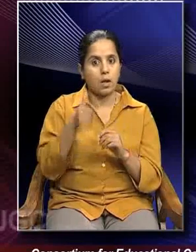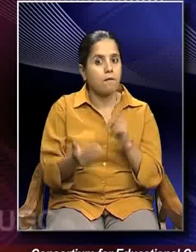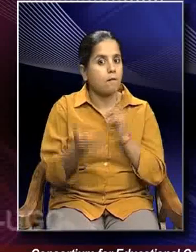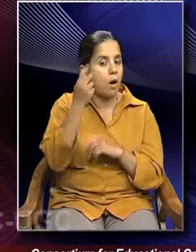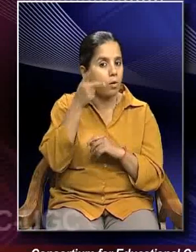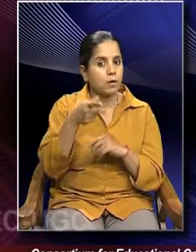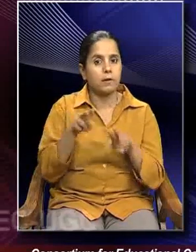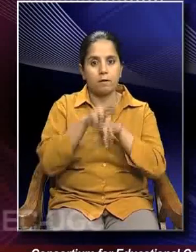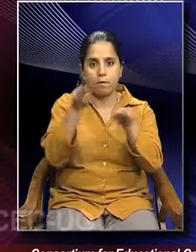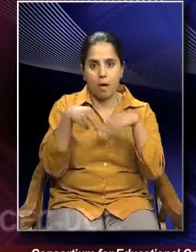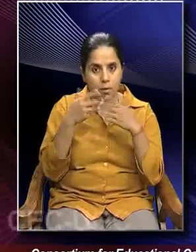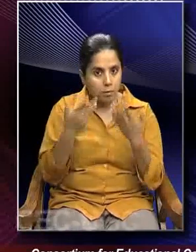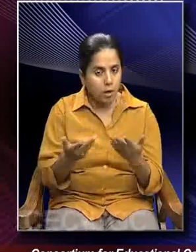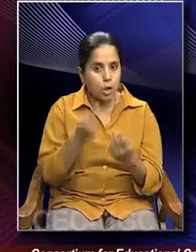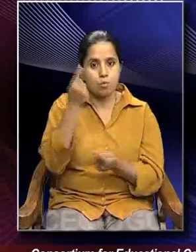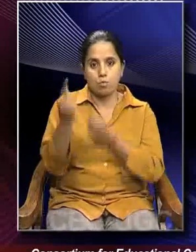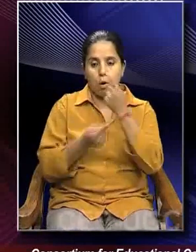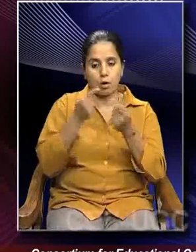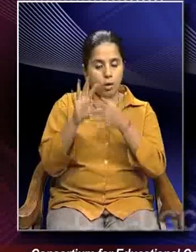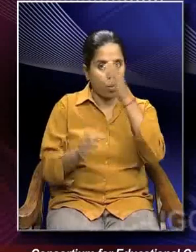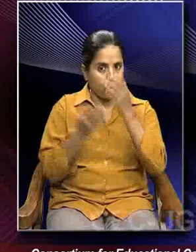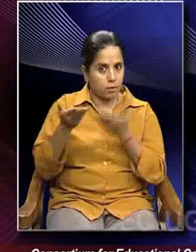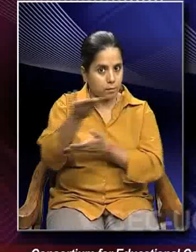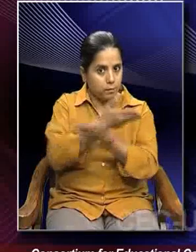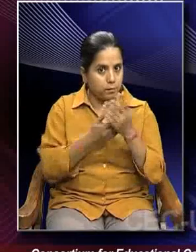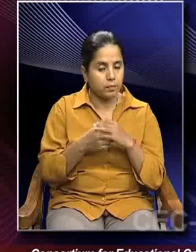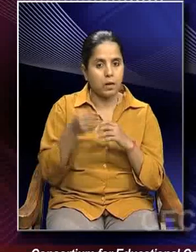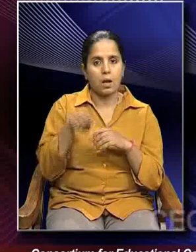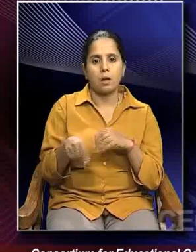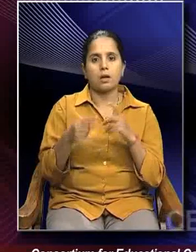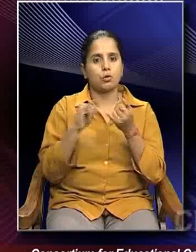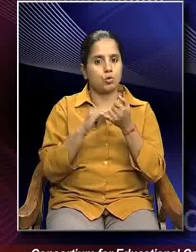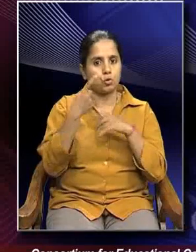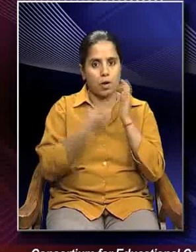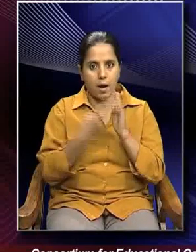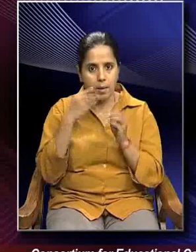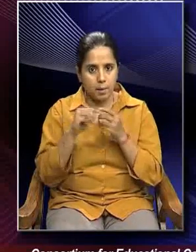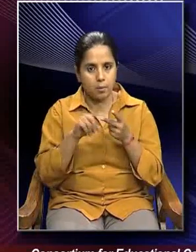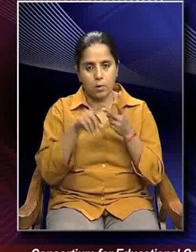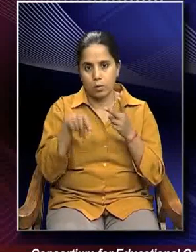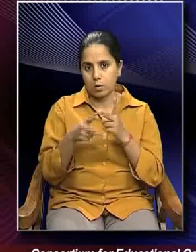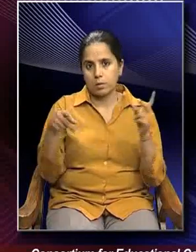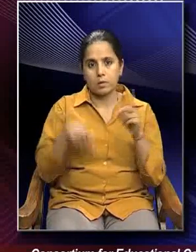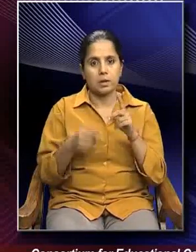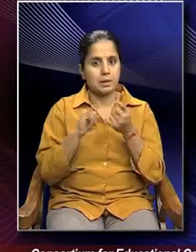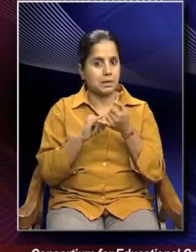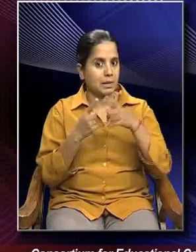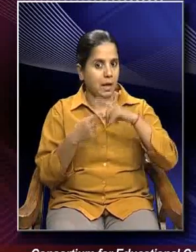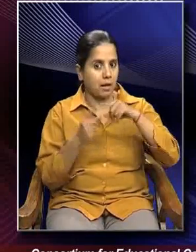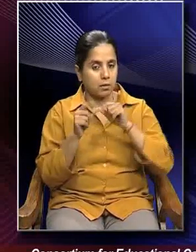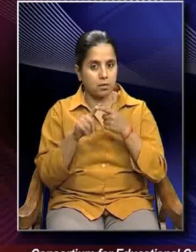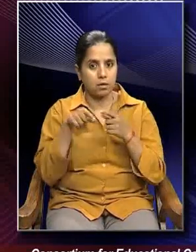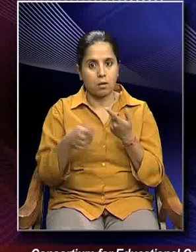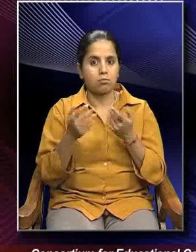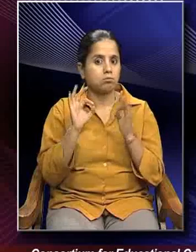in family, political organization such as tribe and state, and religious